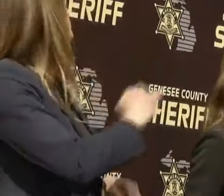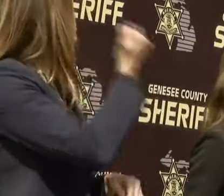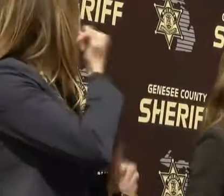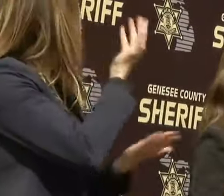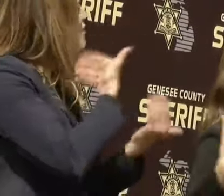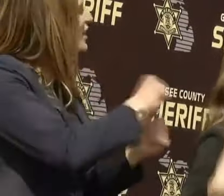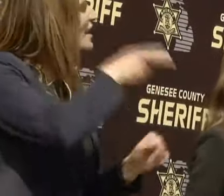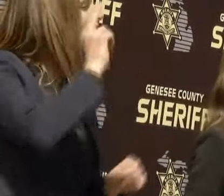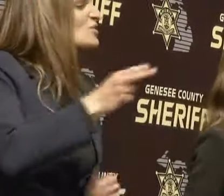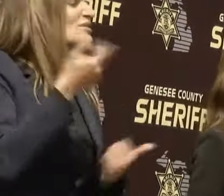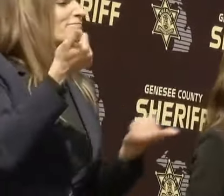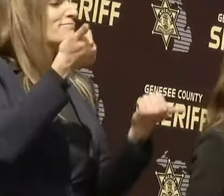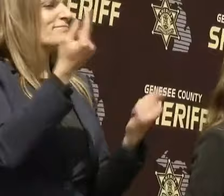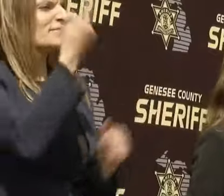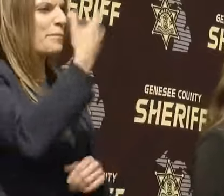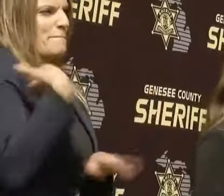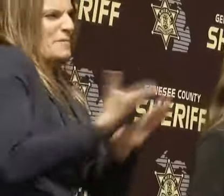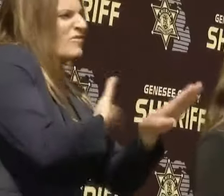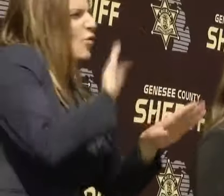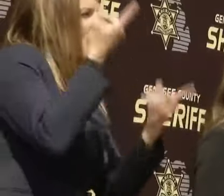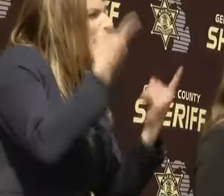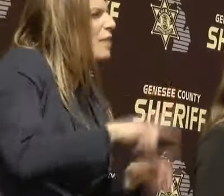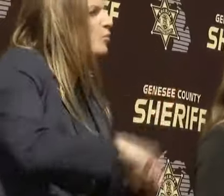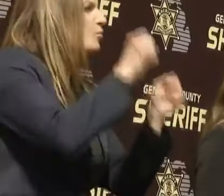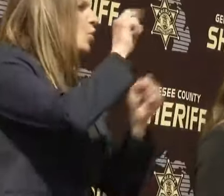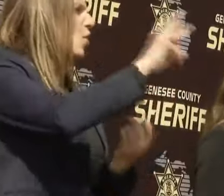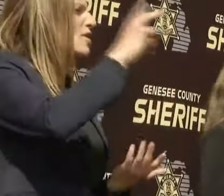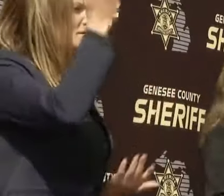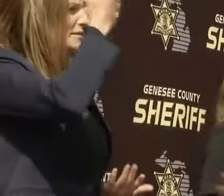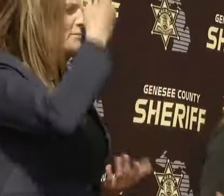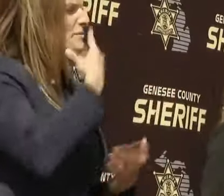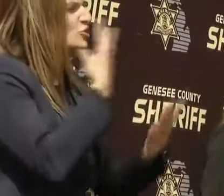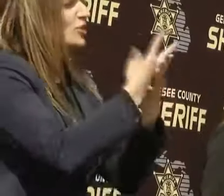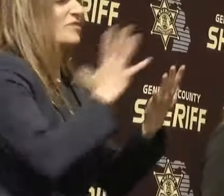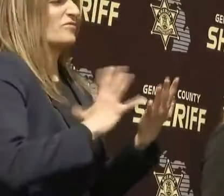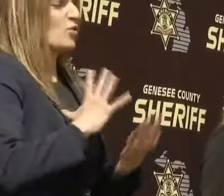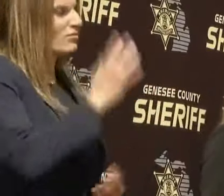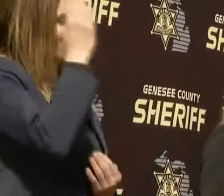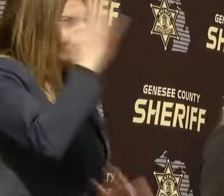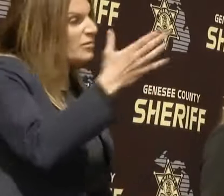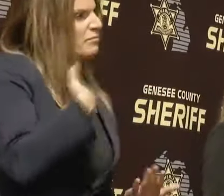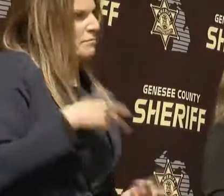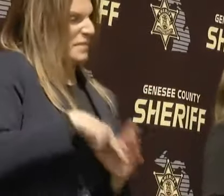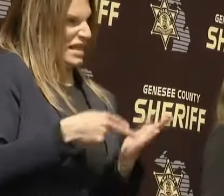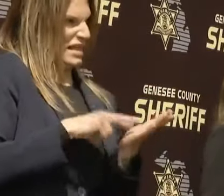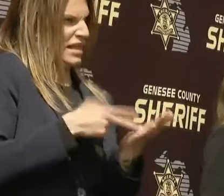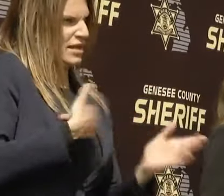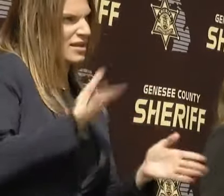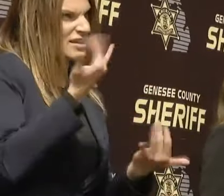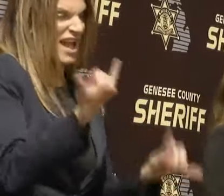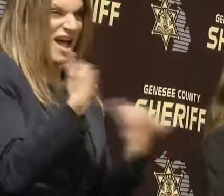a criminal conviction or anything in your past with regards to the law, doesn't affect your voting rights at all. You